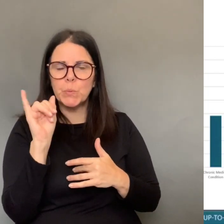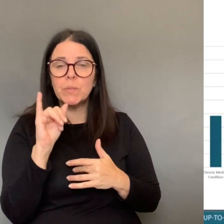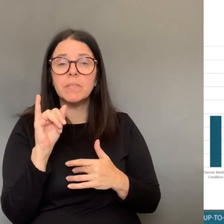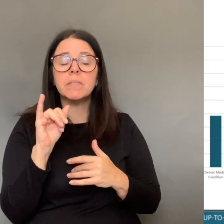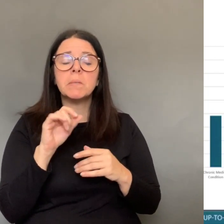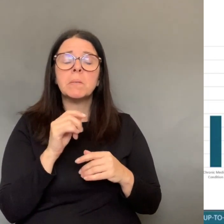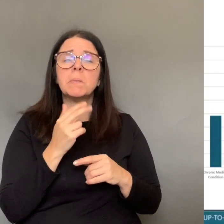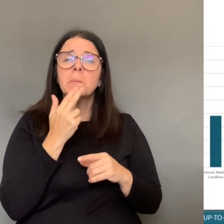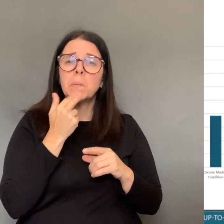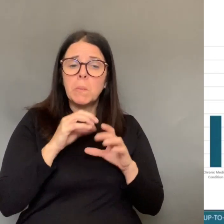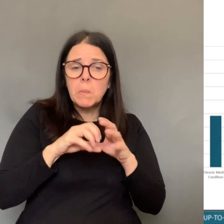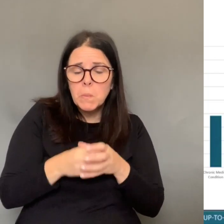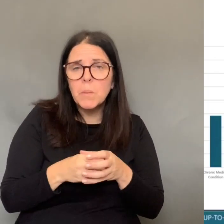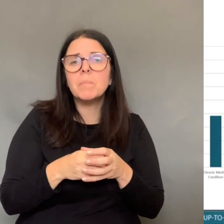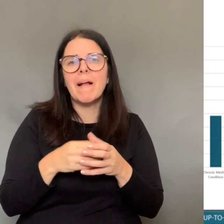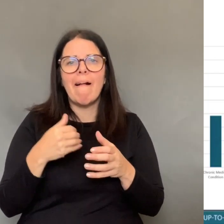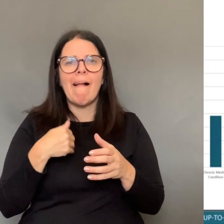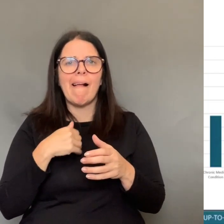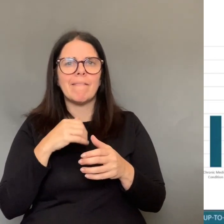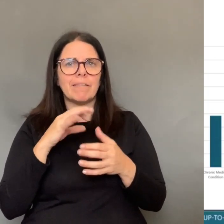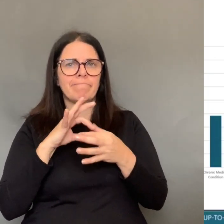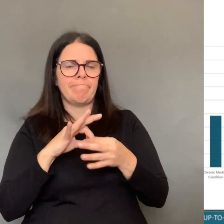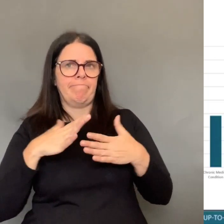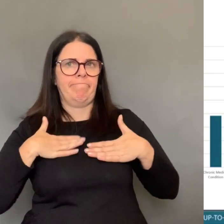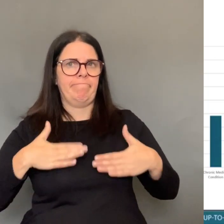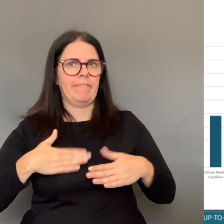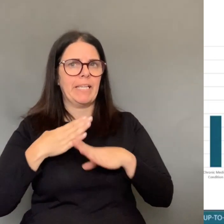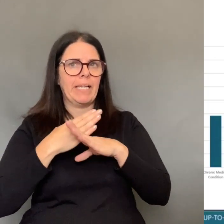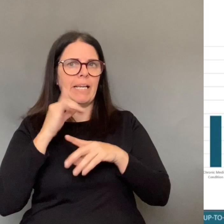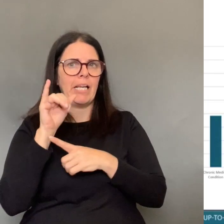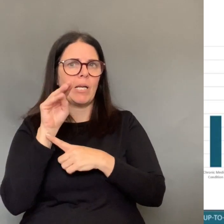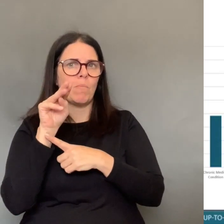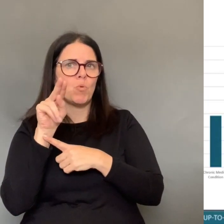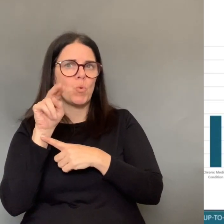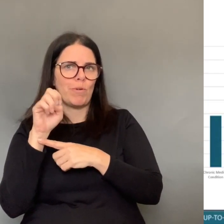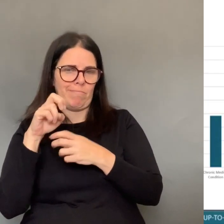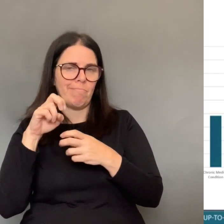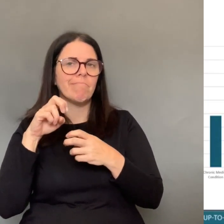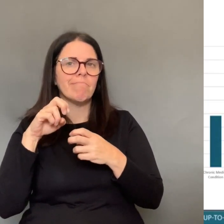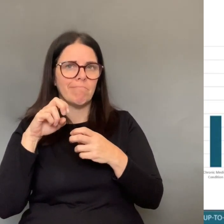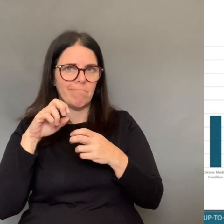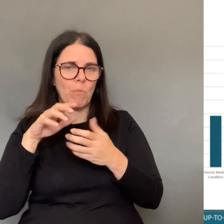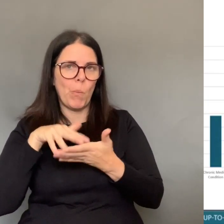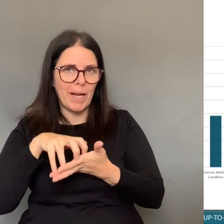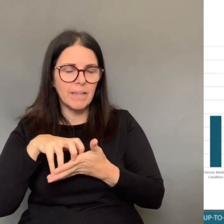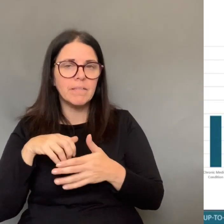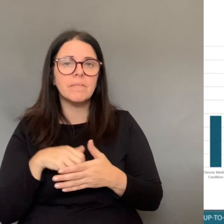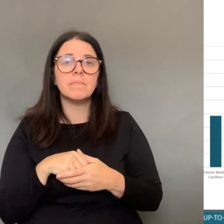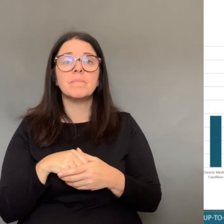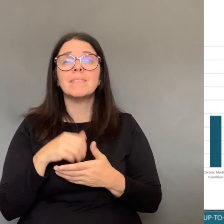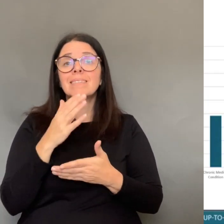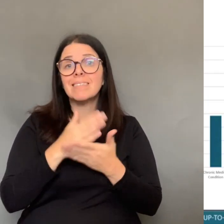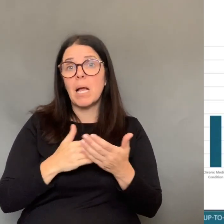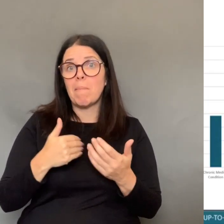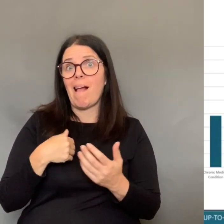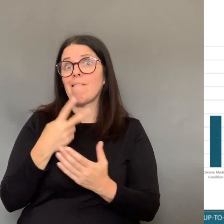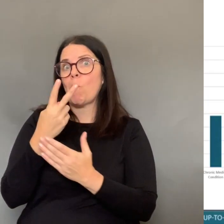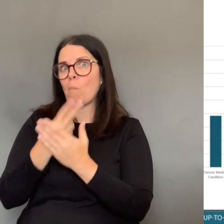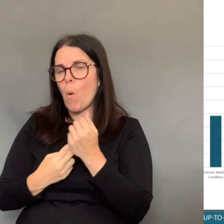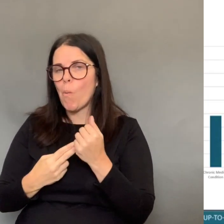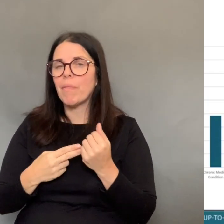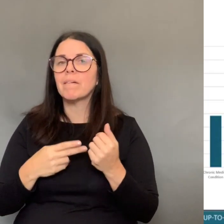for everyone, young and old, healthy or not, everyone is at risk and everyone is developing disease. Please follow the public